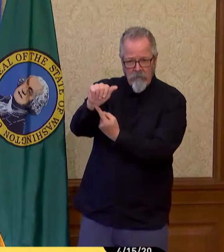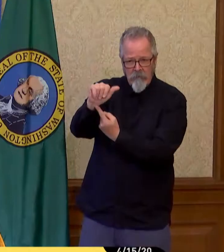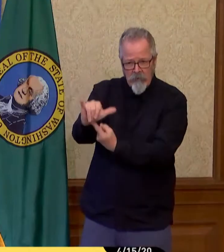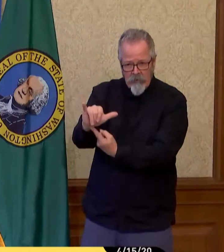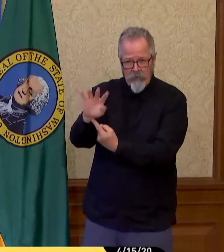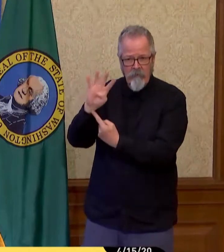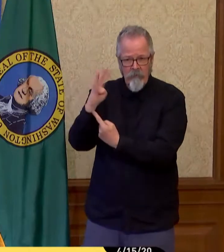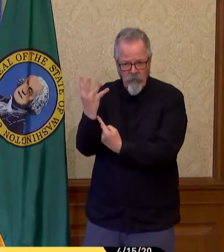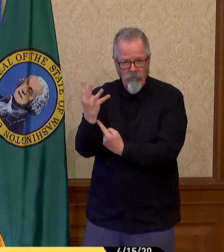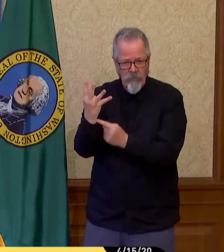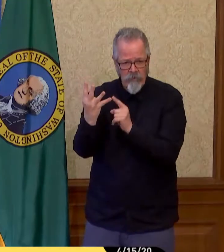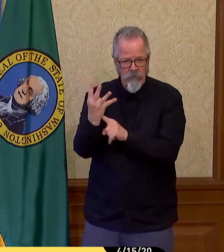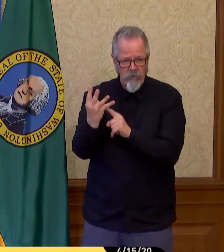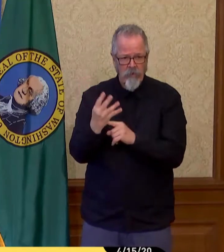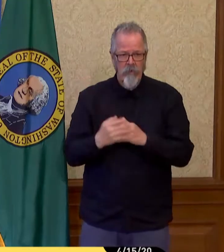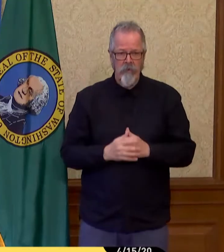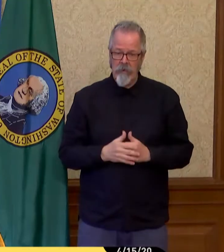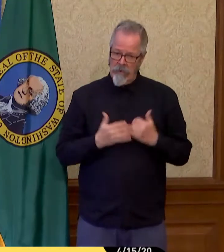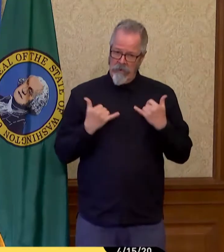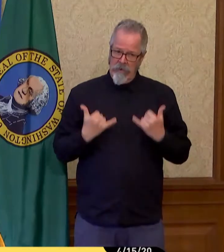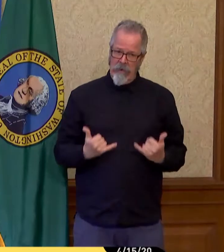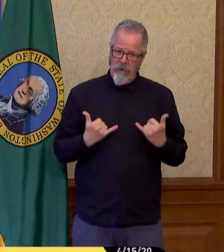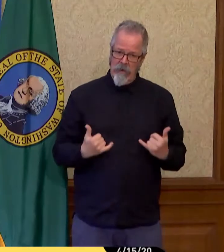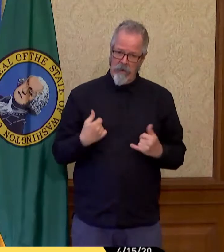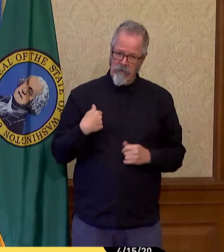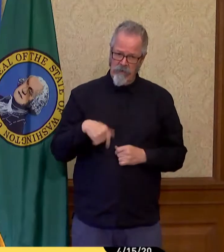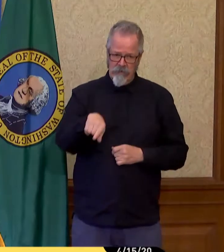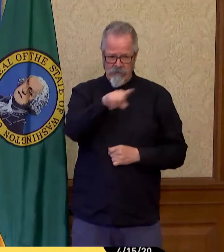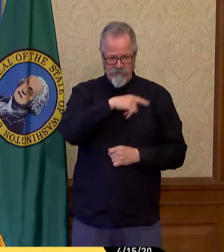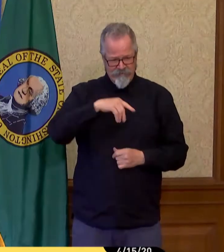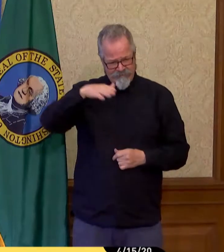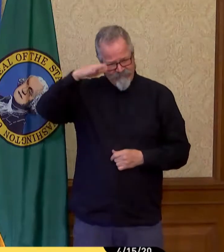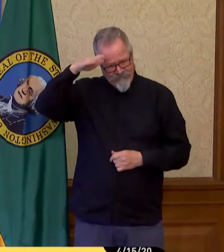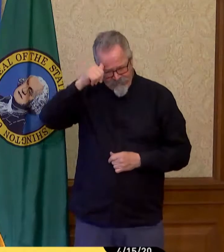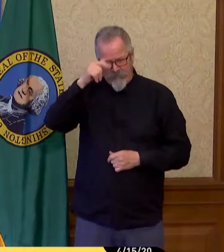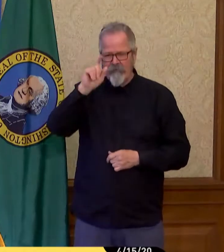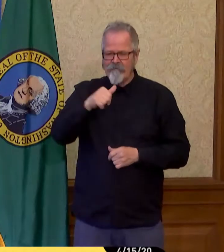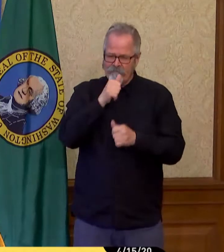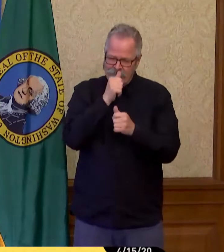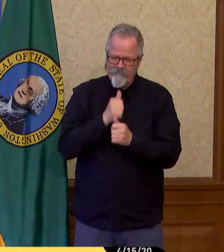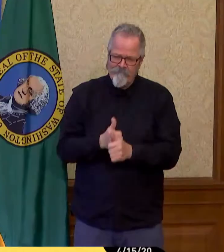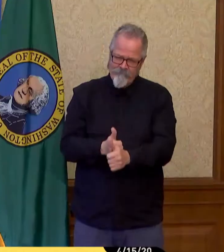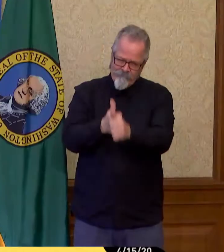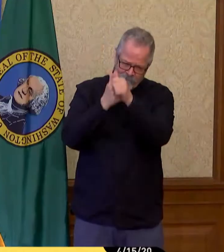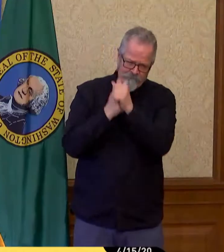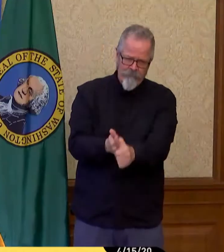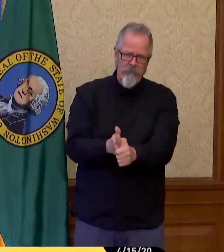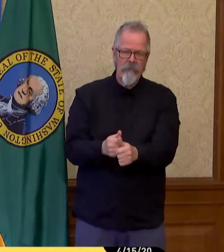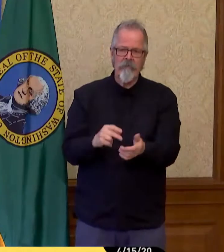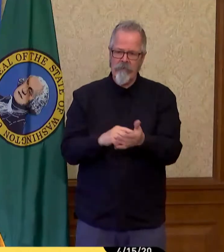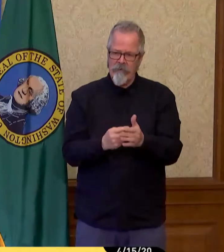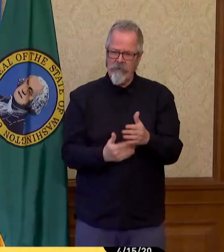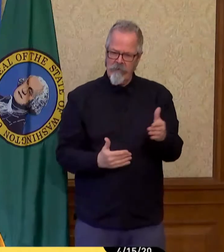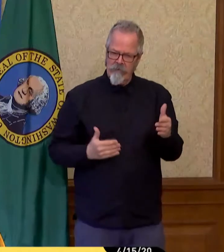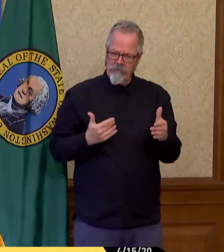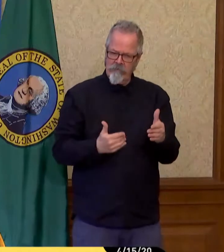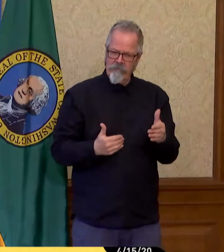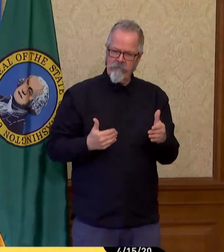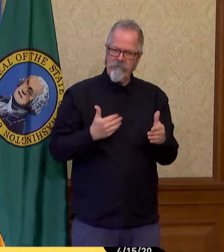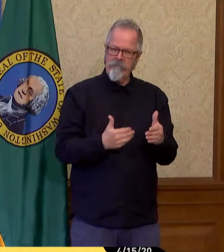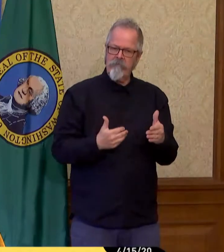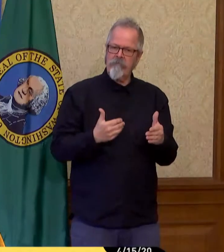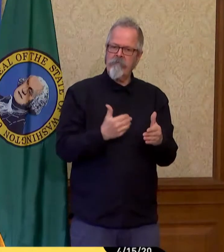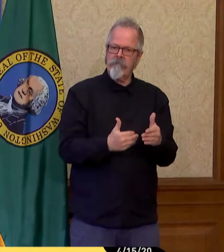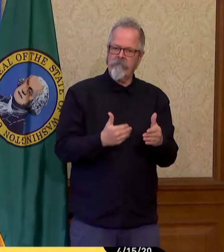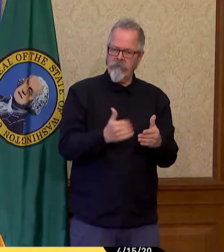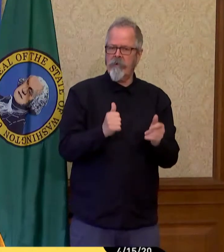I'm pleased that so many people are honoring this order to stay home and stay healthy. I want to mention a couple other things that I'm hopeful